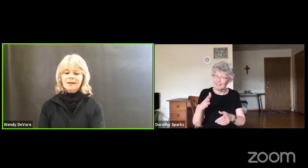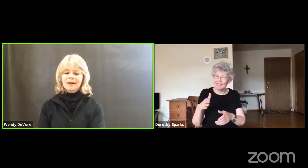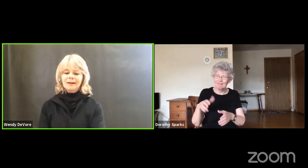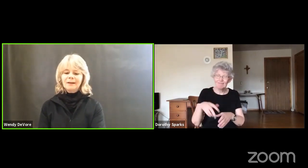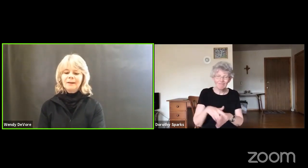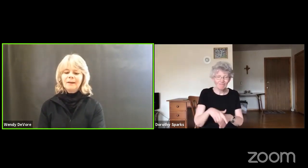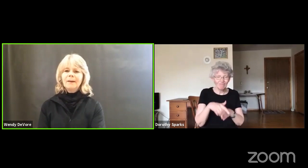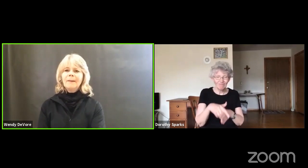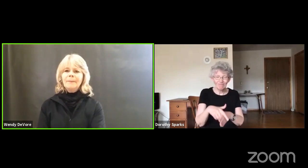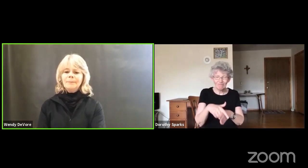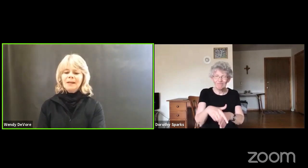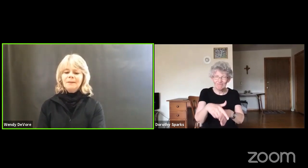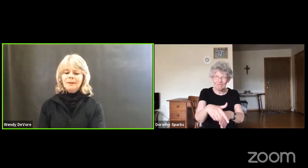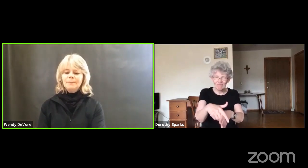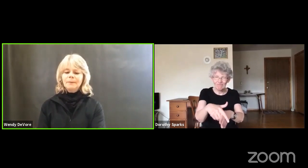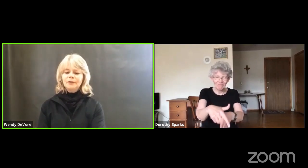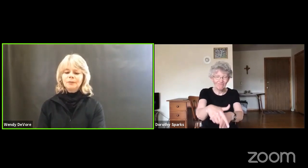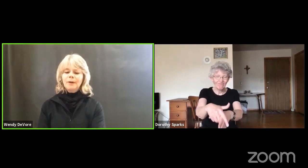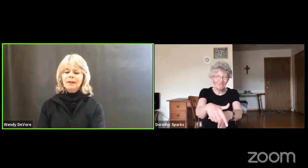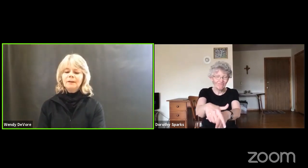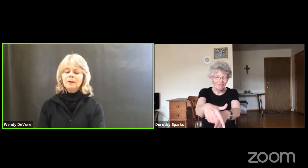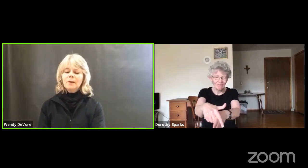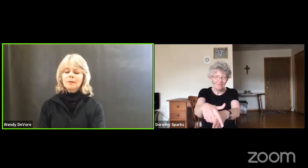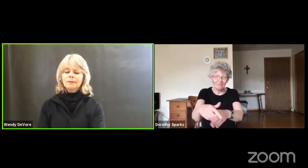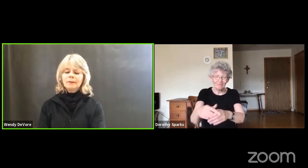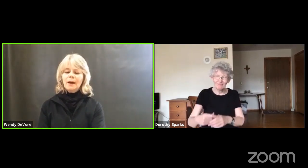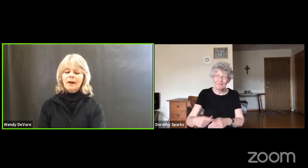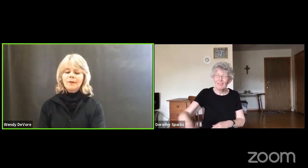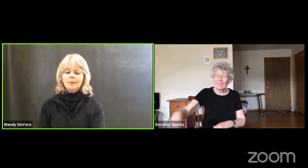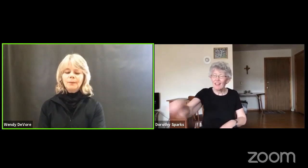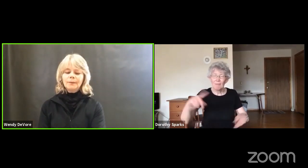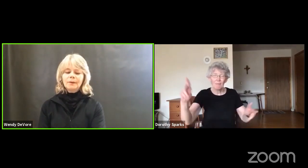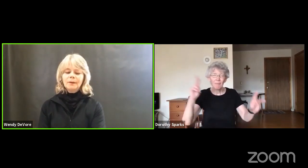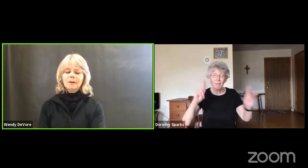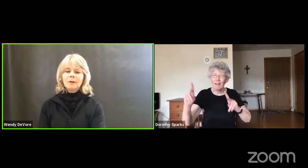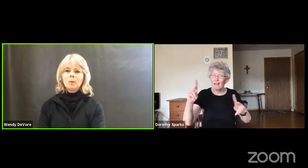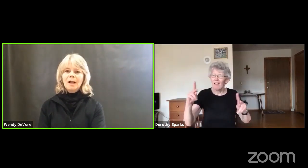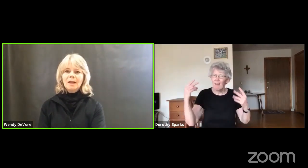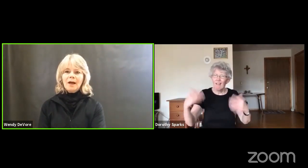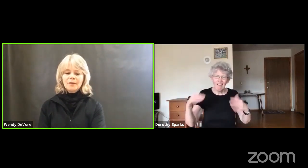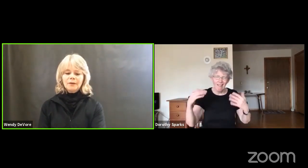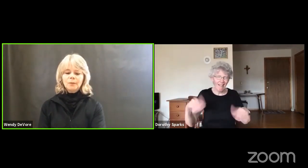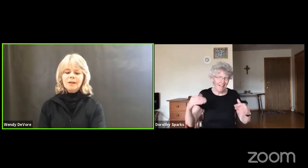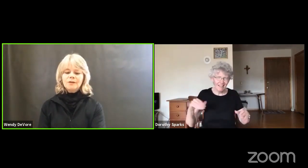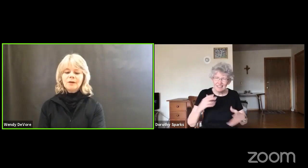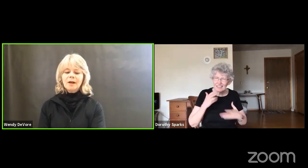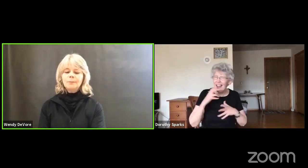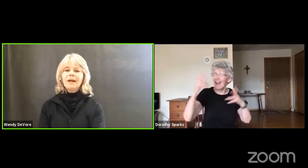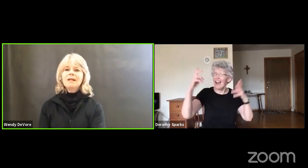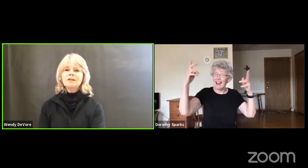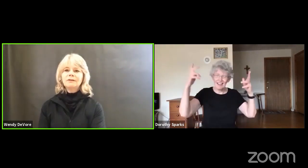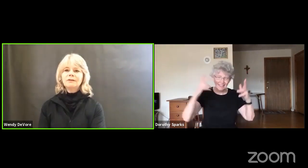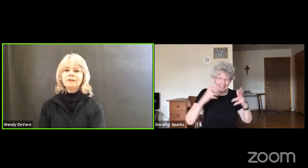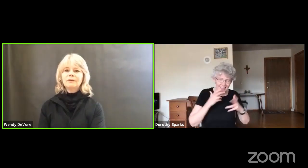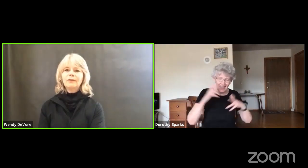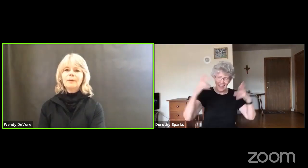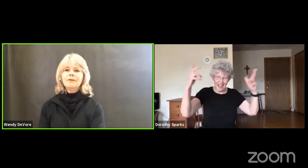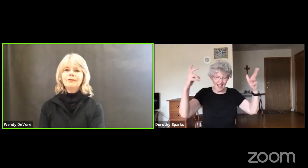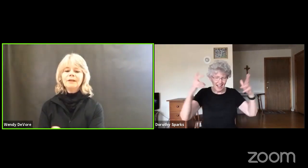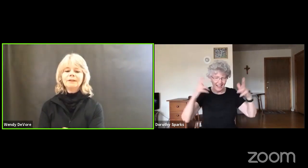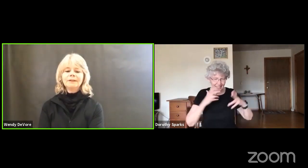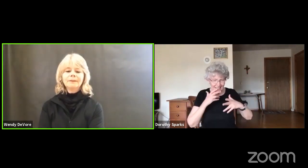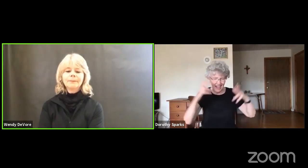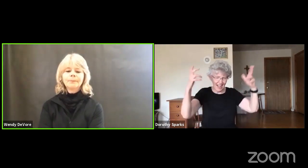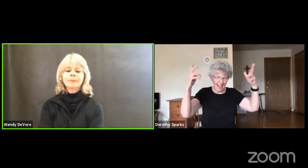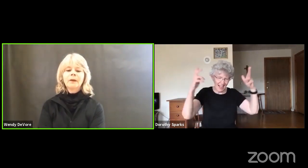Jesus got on. Many people spread clothes on the road, while others went to cut branches from